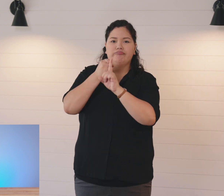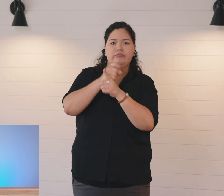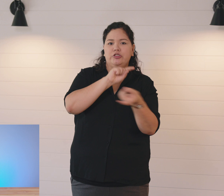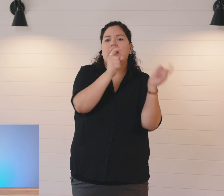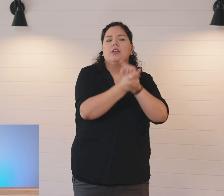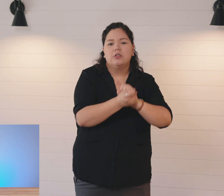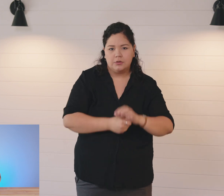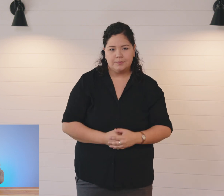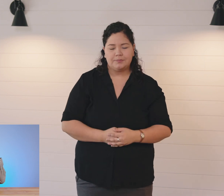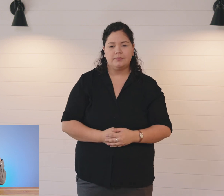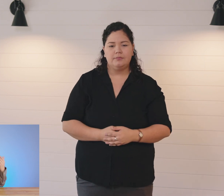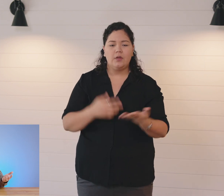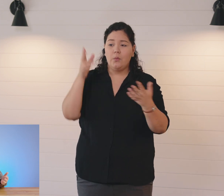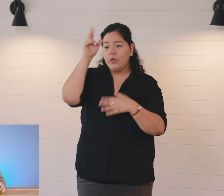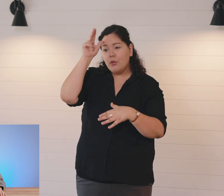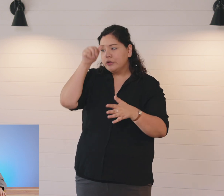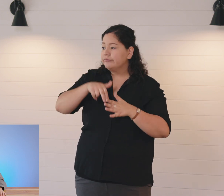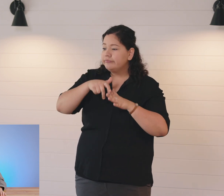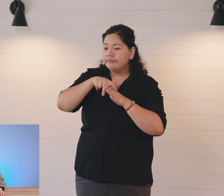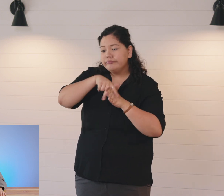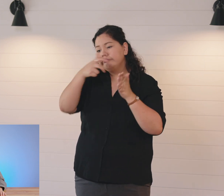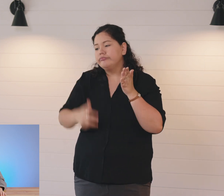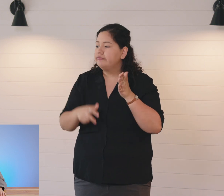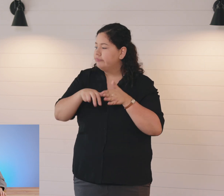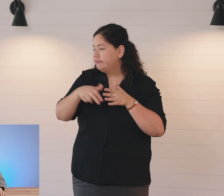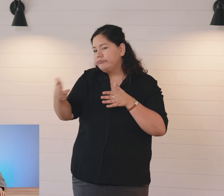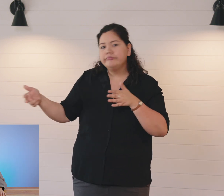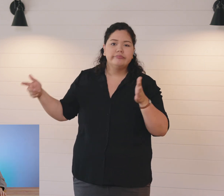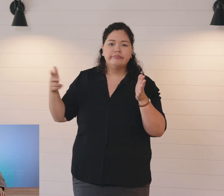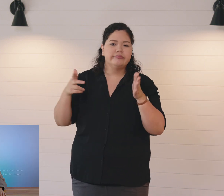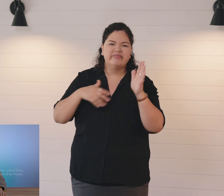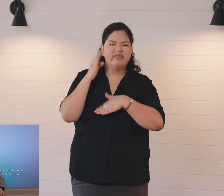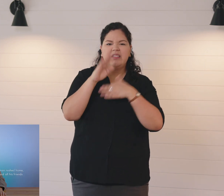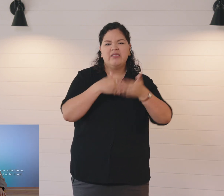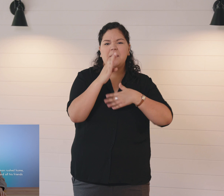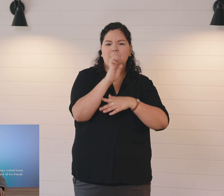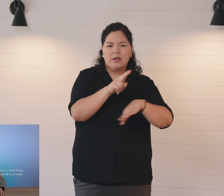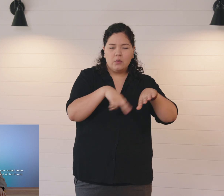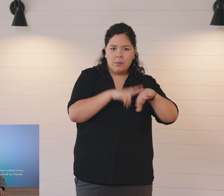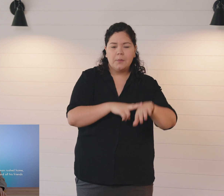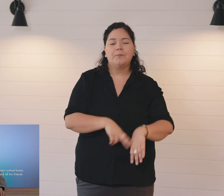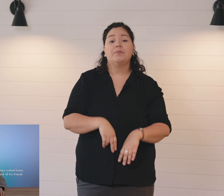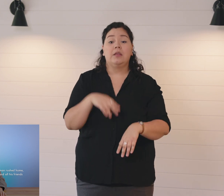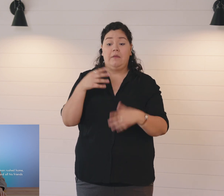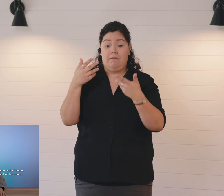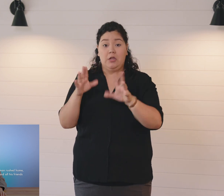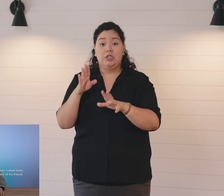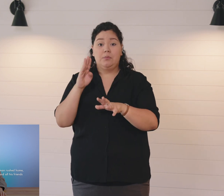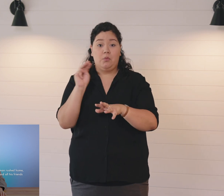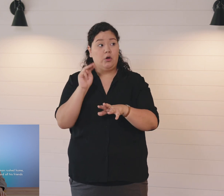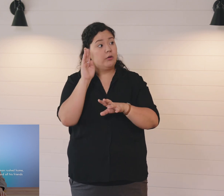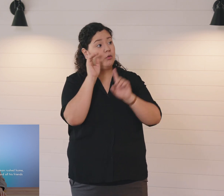Well, the horse goes away. Eventually, Mordecai gets off. Verse 12, afterward, Mordecai returned to the king's gate, but Haman